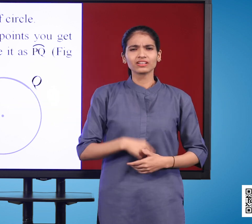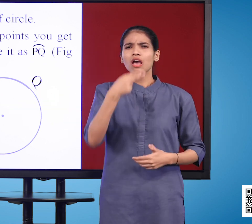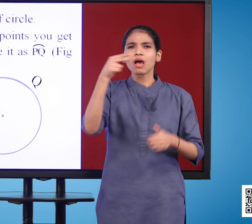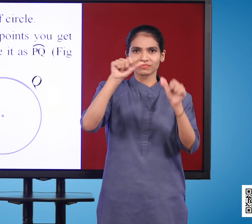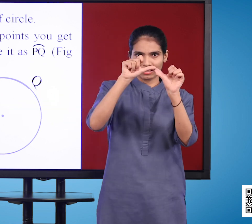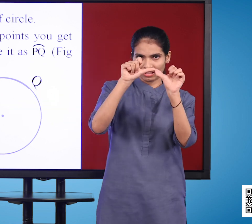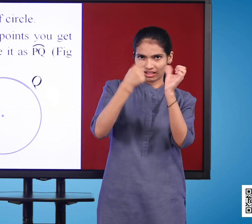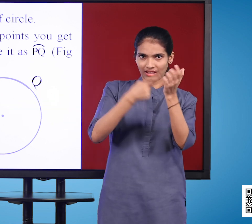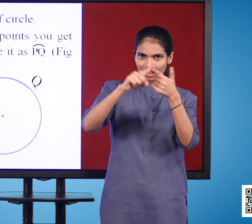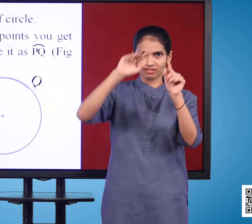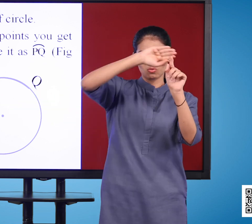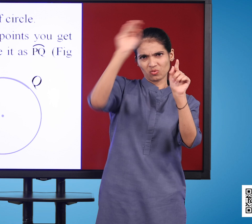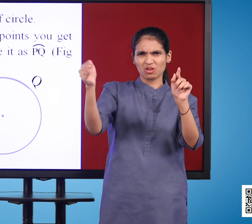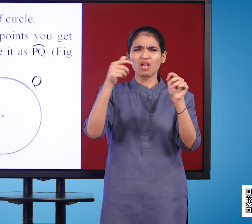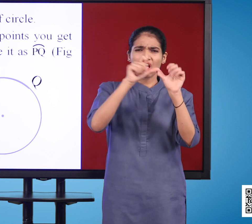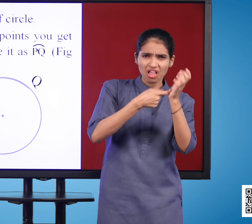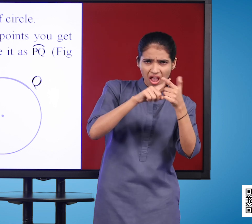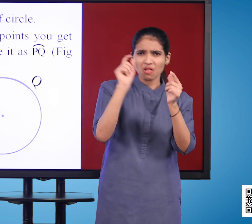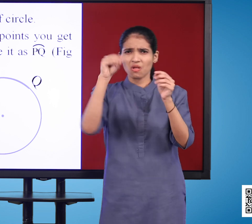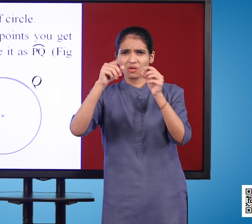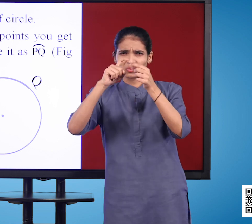Figure 4.25.